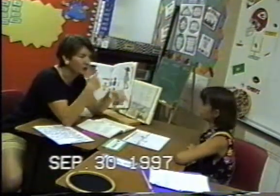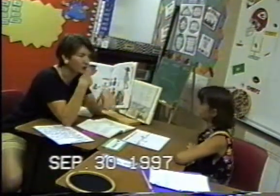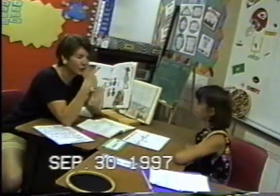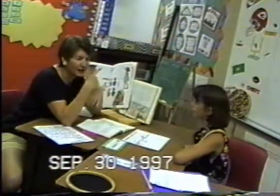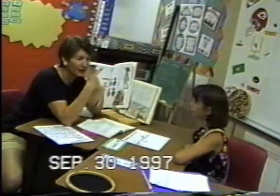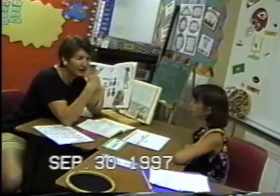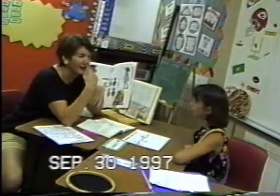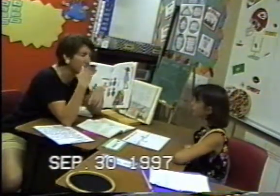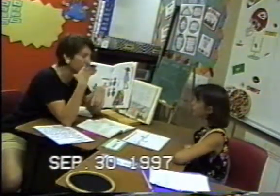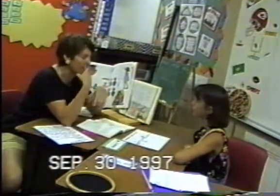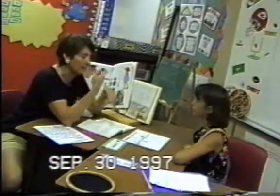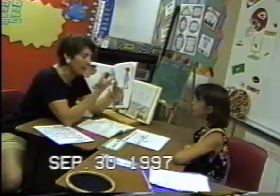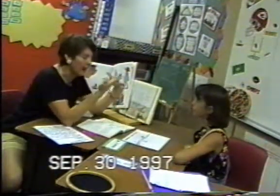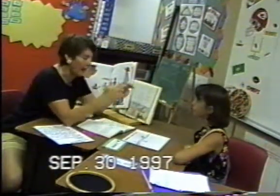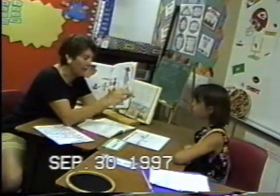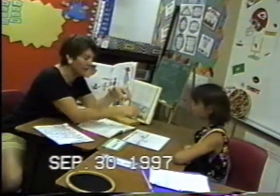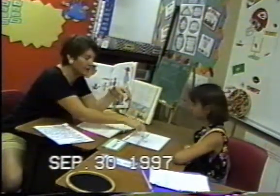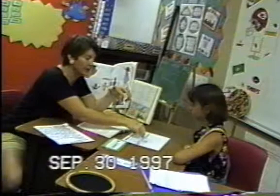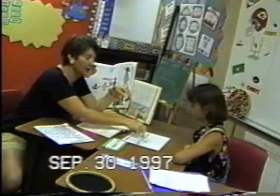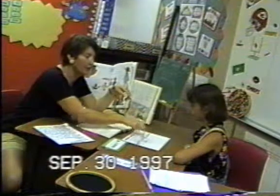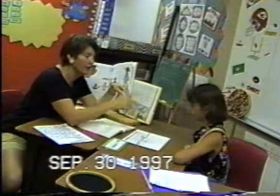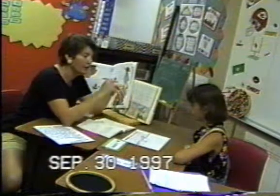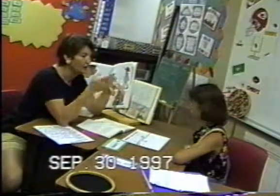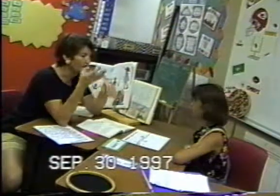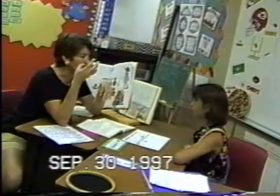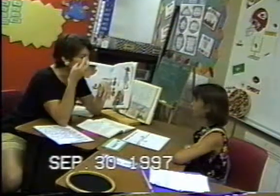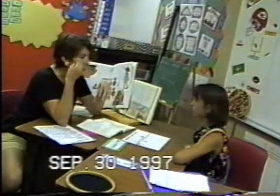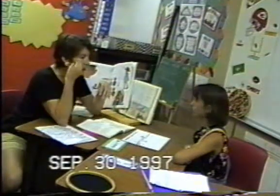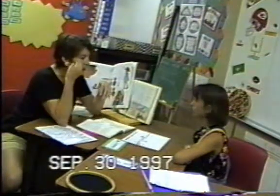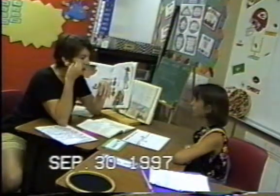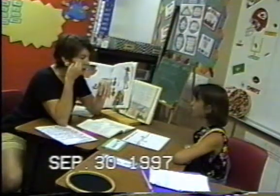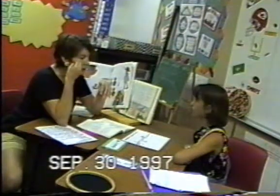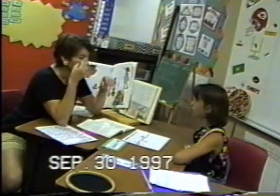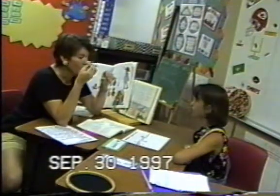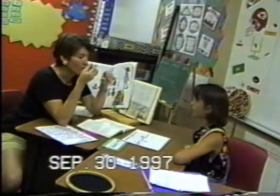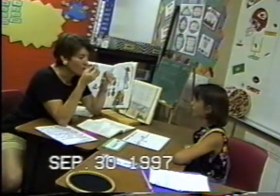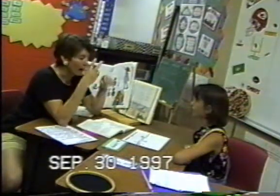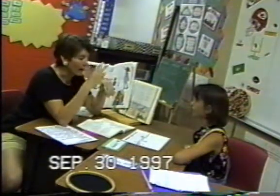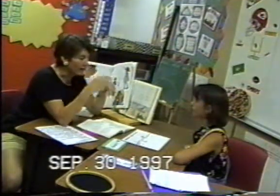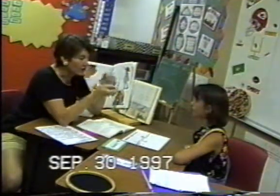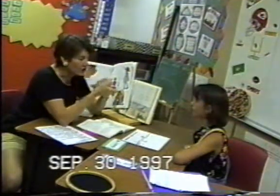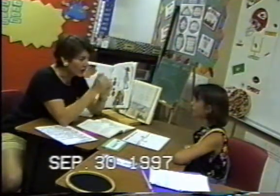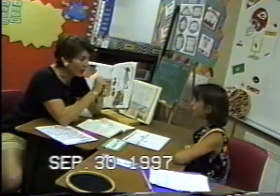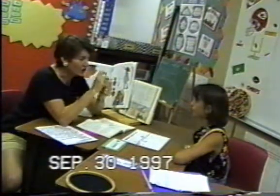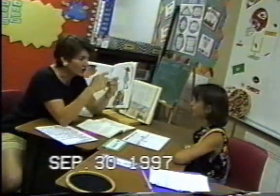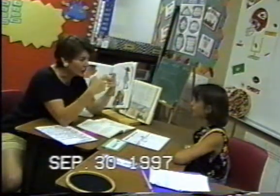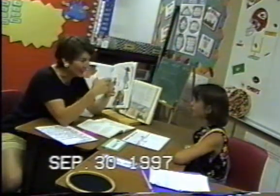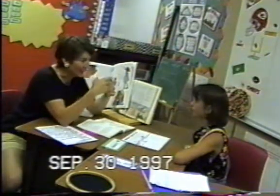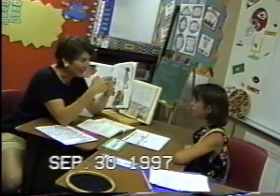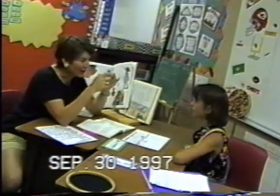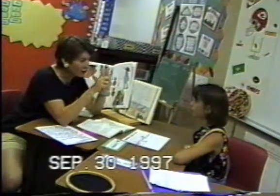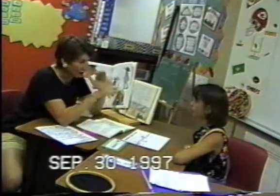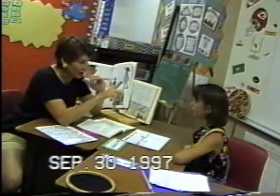else really neat happens here. The sound waves change to